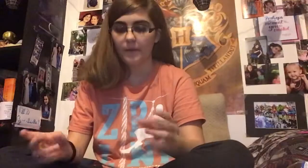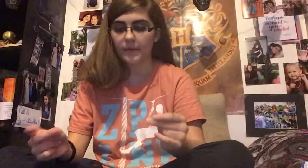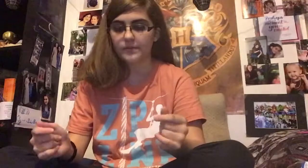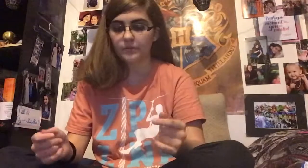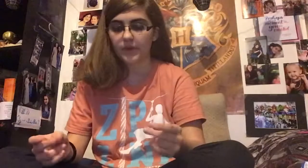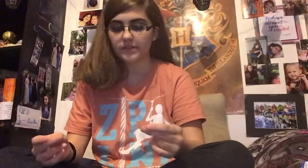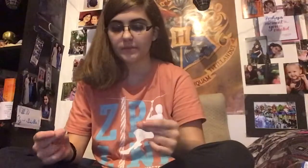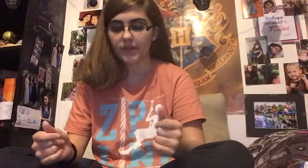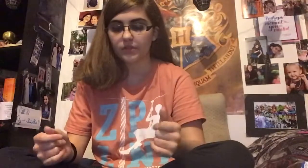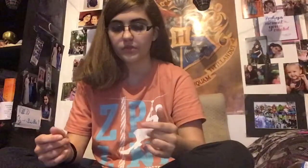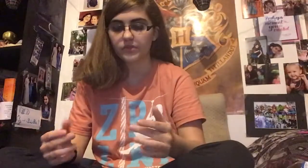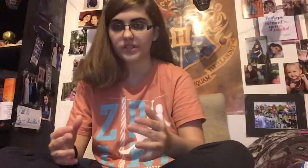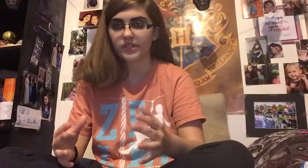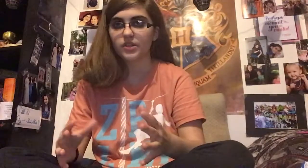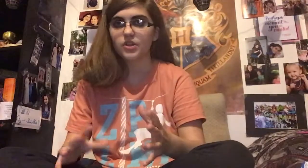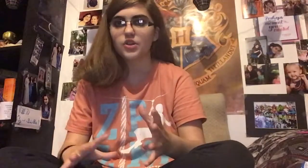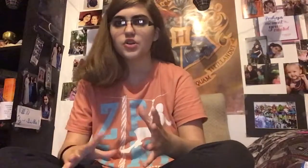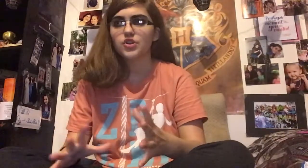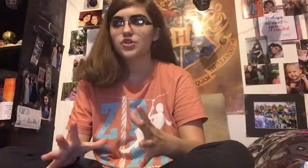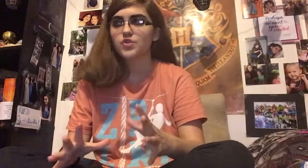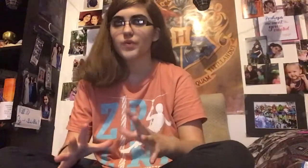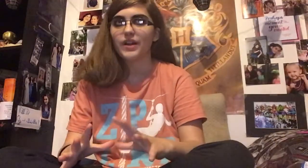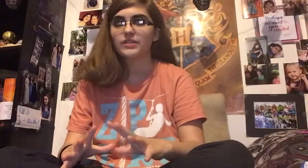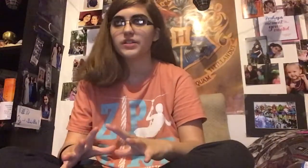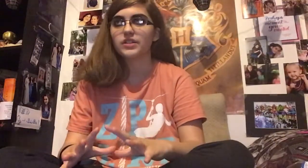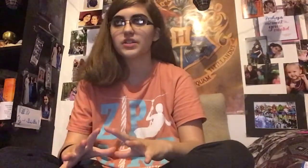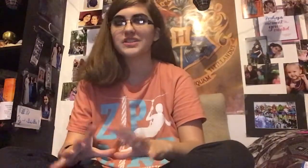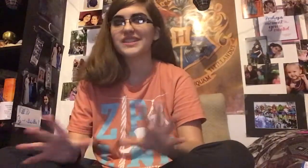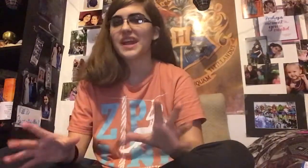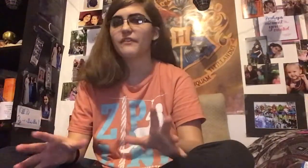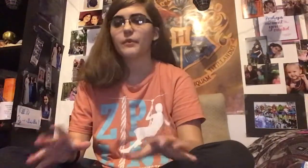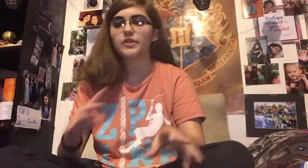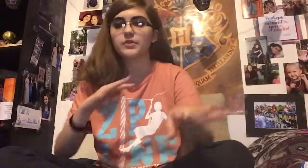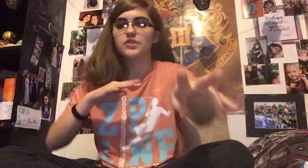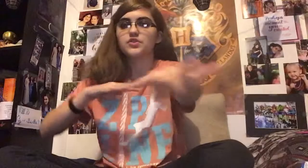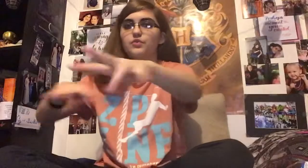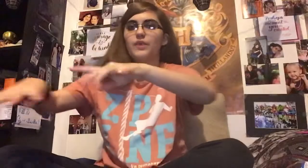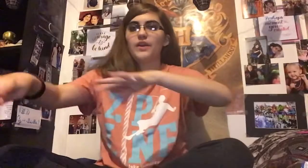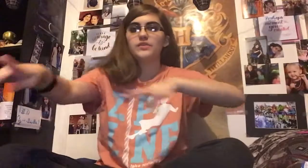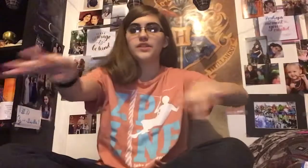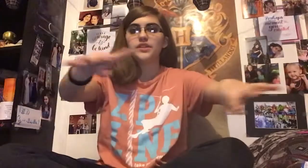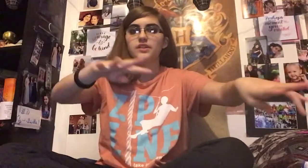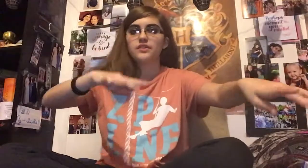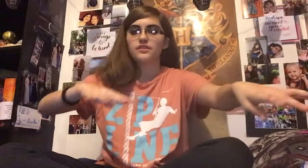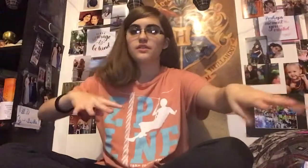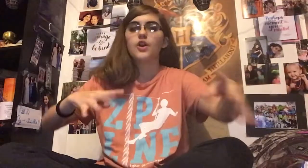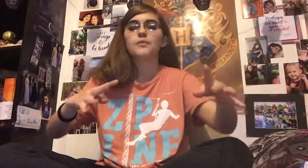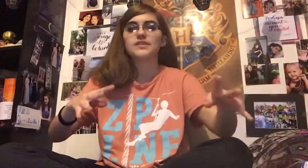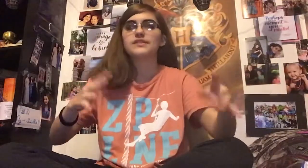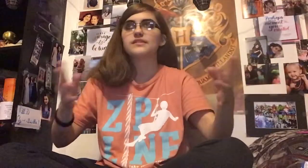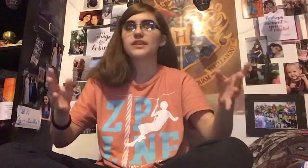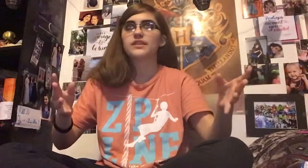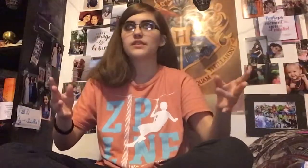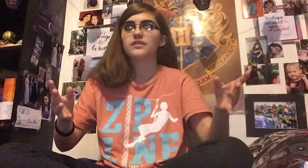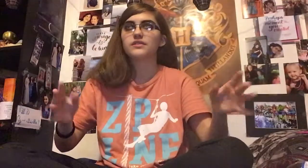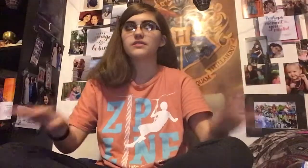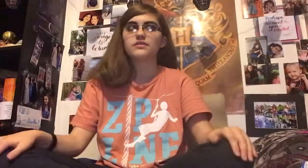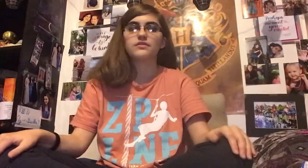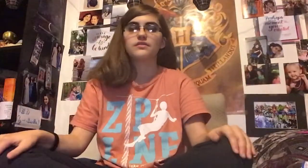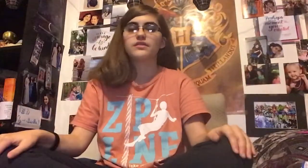okay, surrounded by your glory. So, like, surrounded. It's everywhere. So, it's surrounded. Almost like, think of